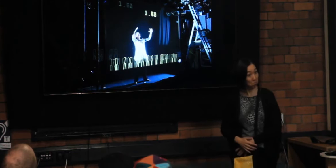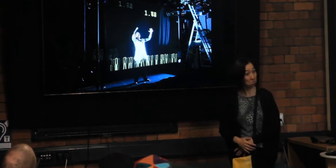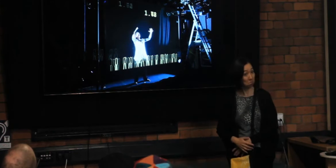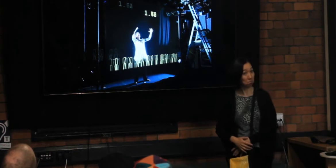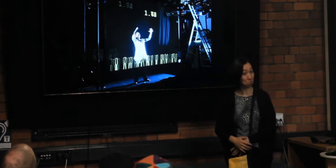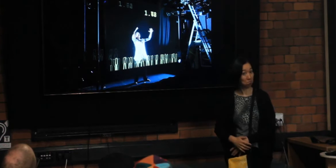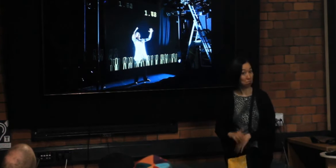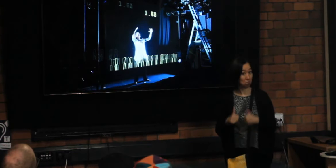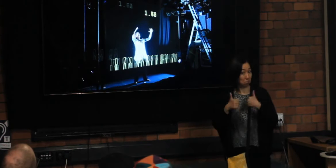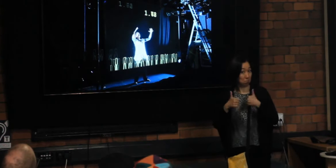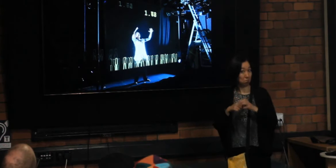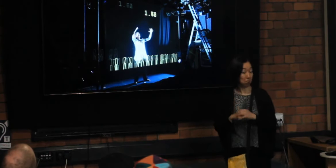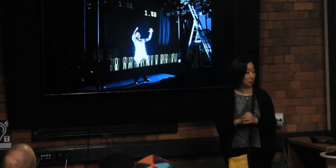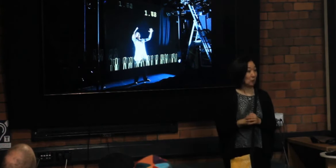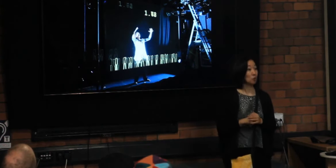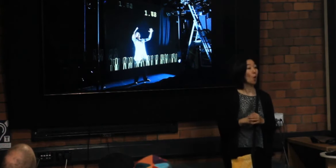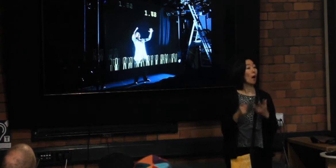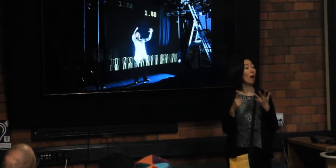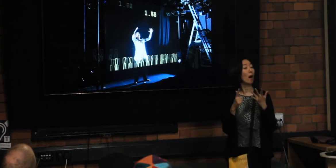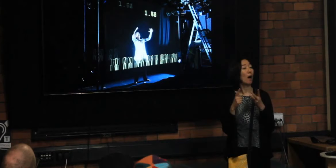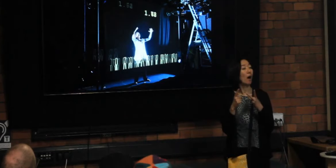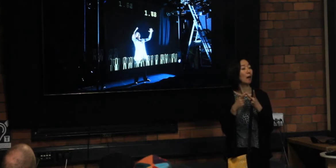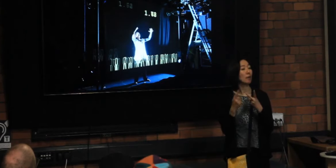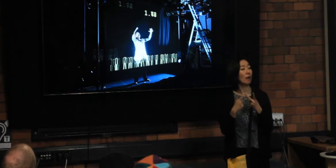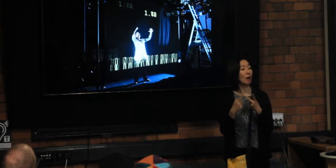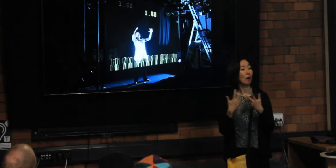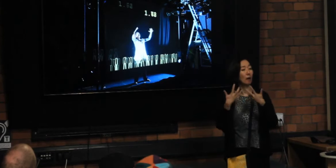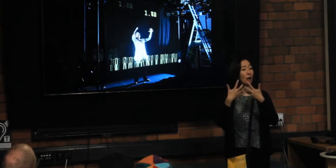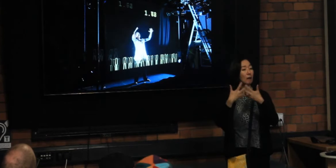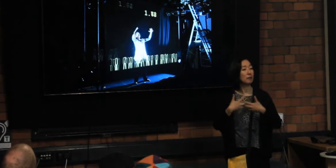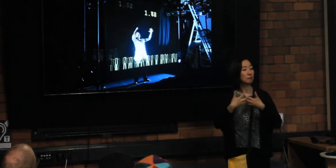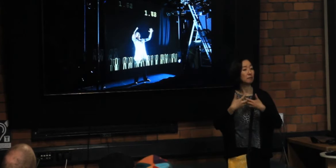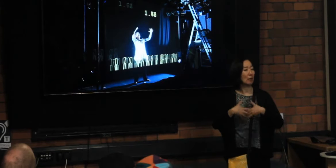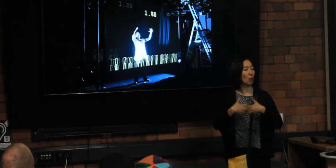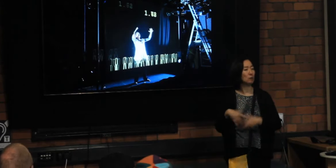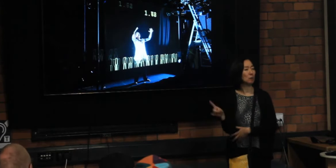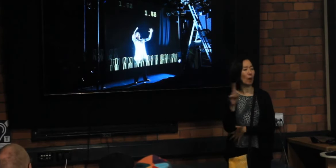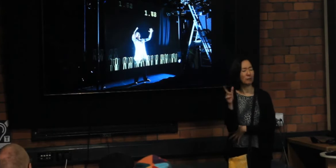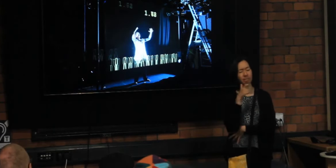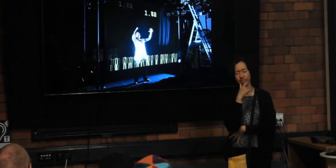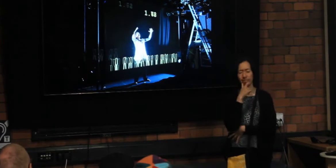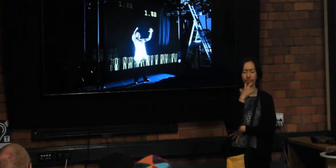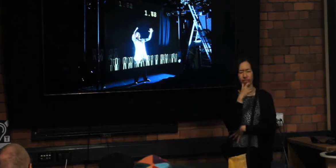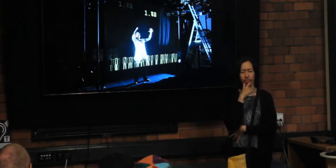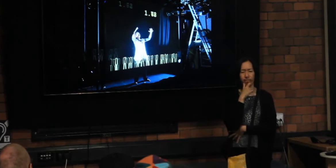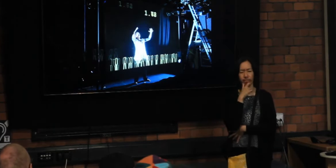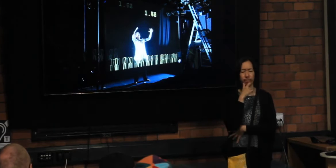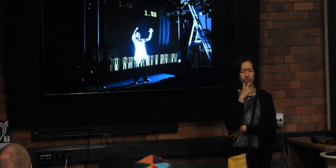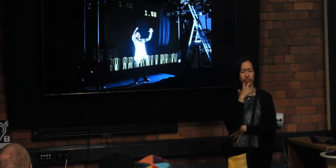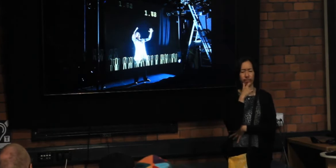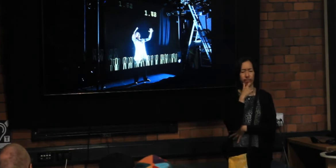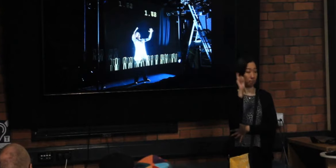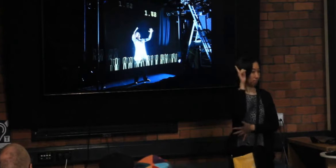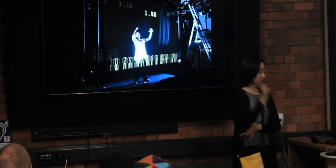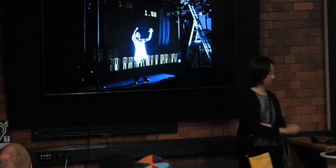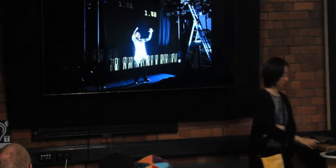This image is another example of the Holo-Gauze in action. But then I thought, I wonder if there's any more technology I can